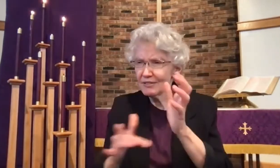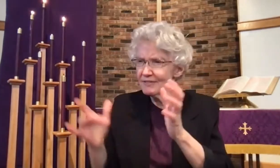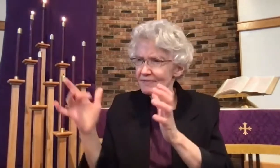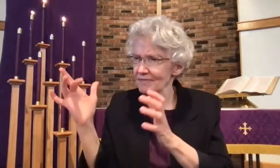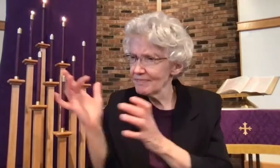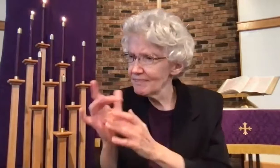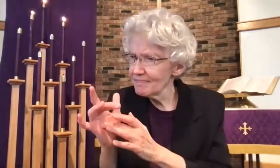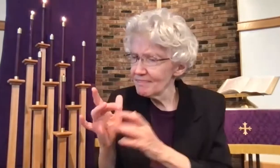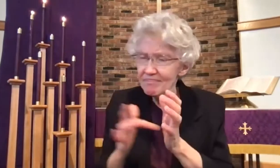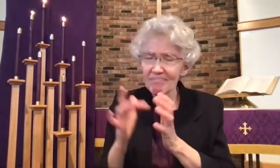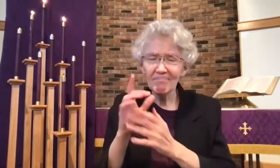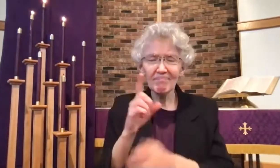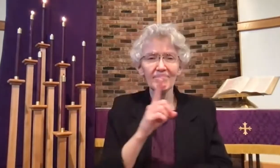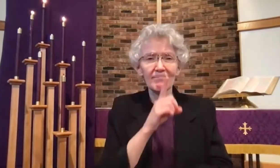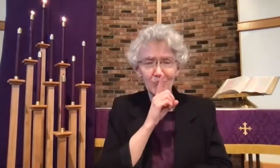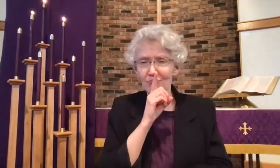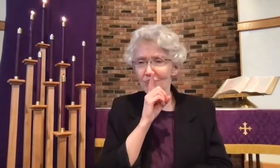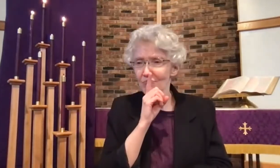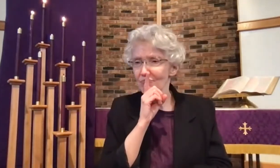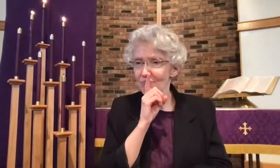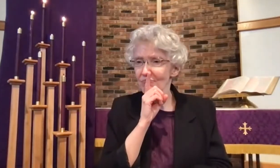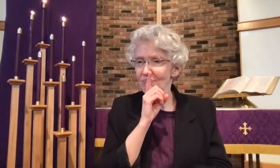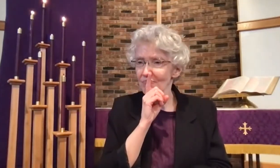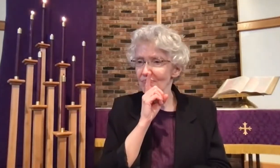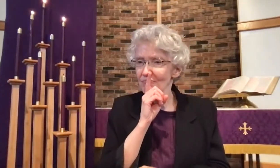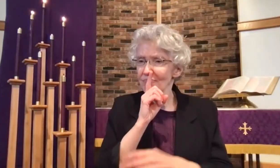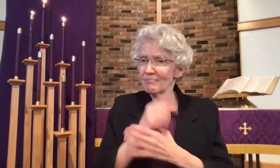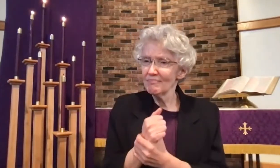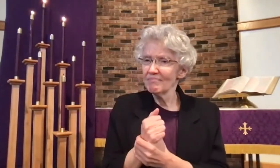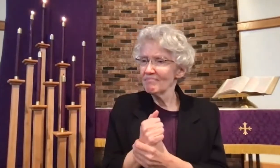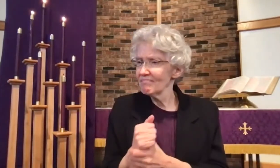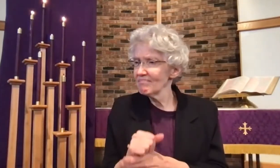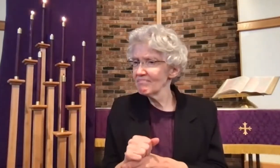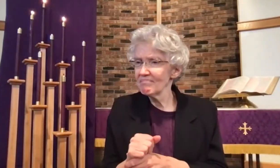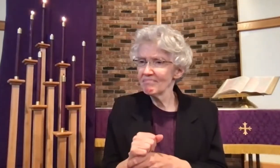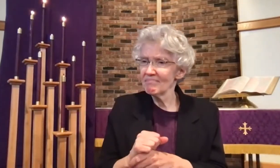Jesus stood before Pontius Pilate and remained silent.